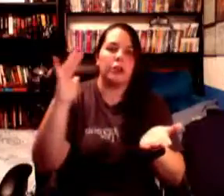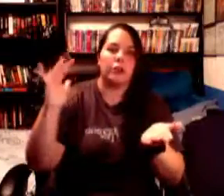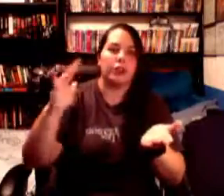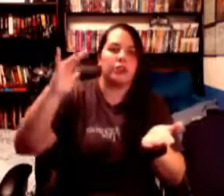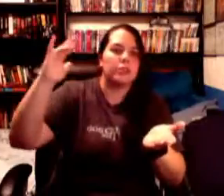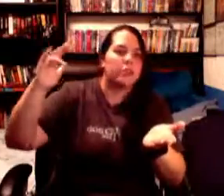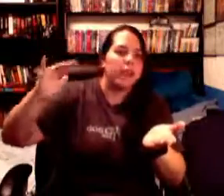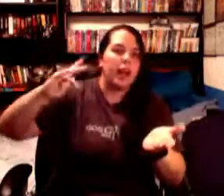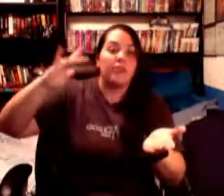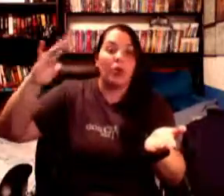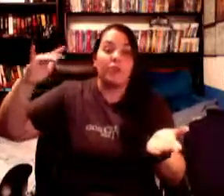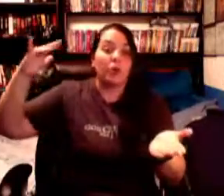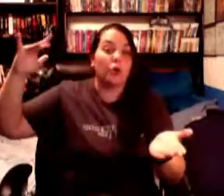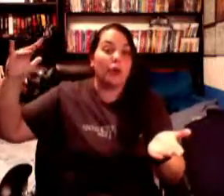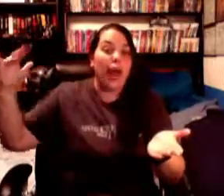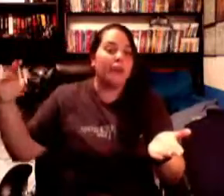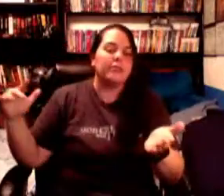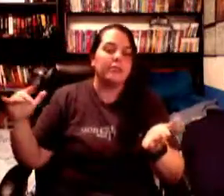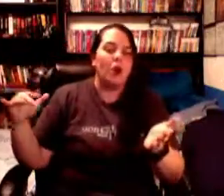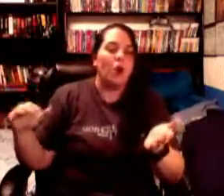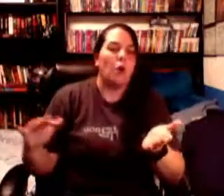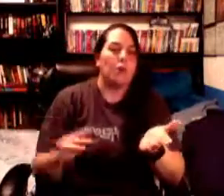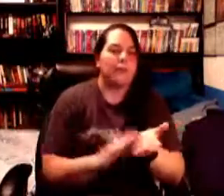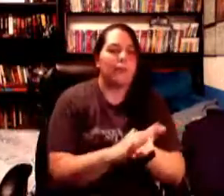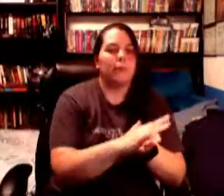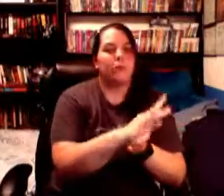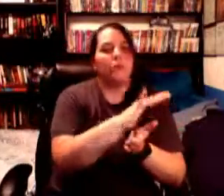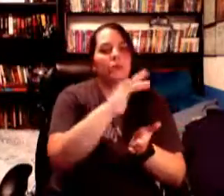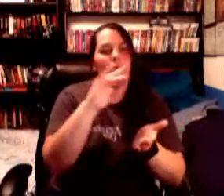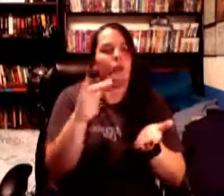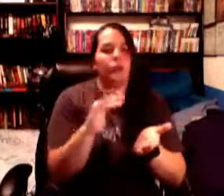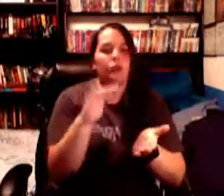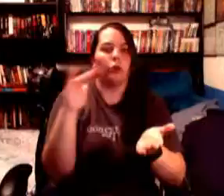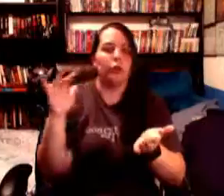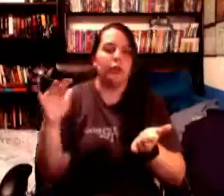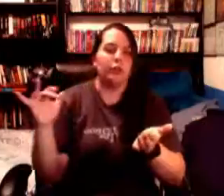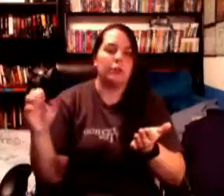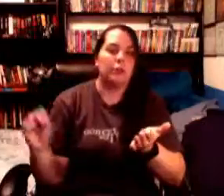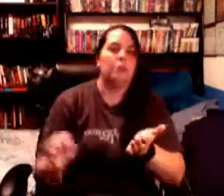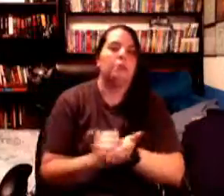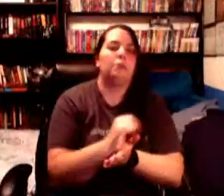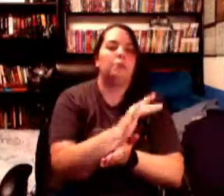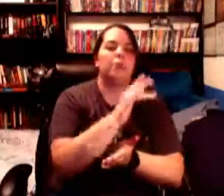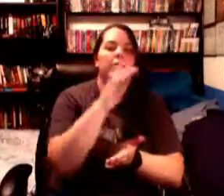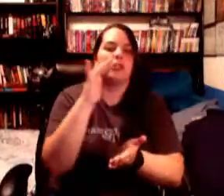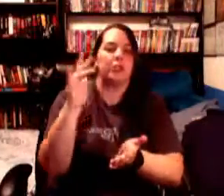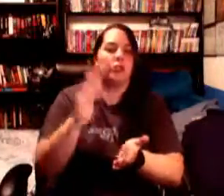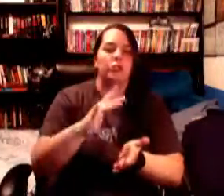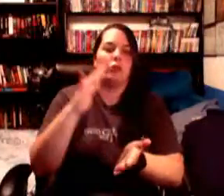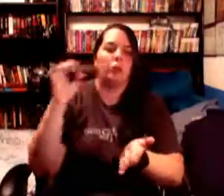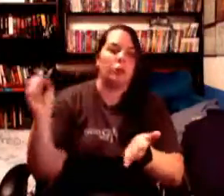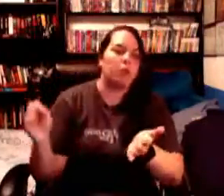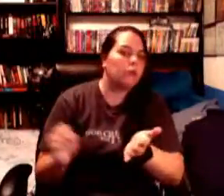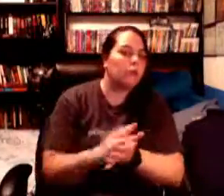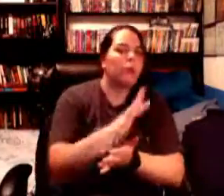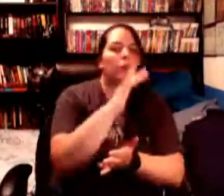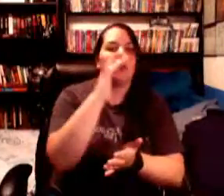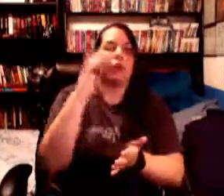your fingers as long as glory lasts. Or some people just do glory, but it's just easier to do glory,